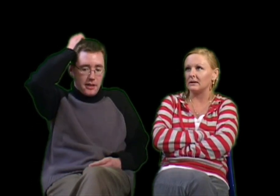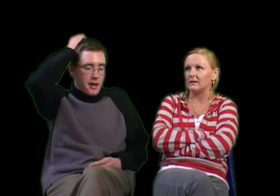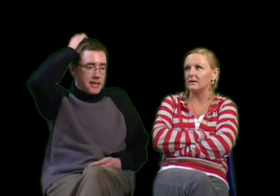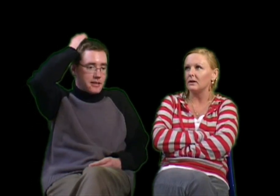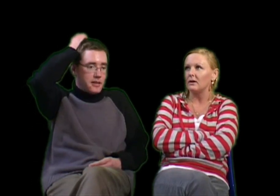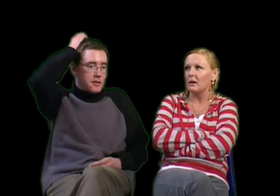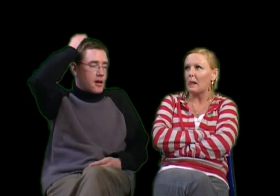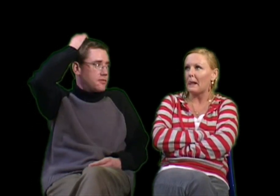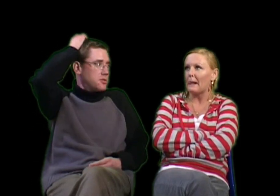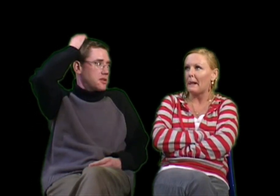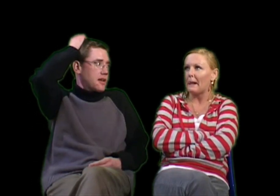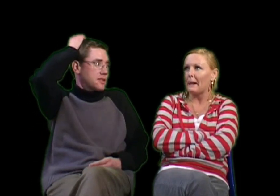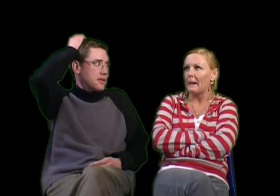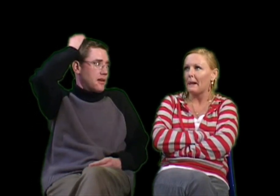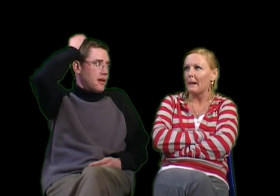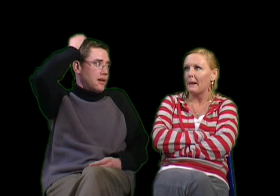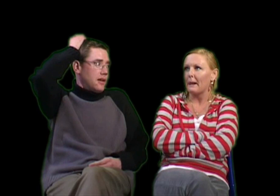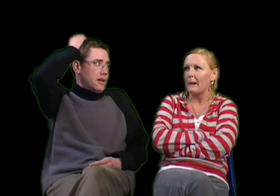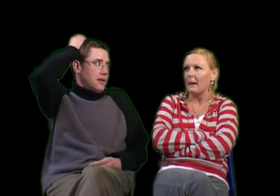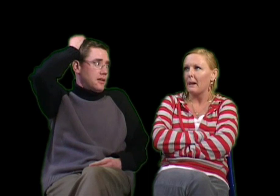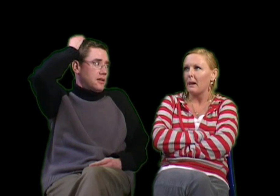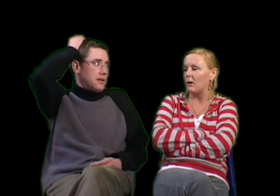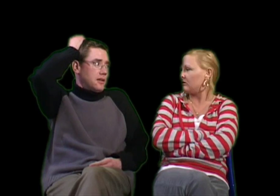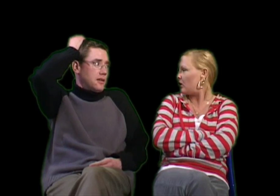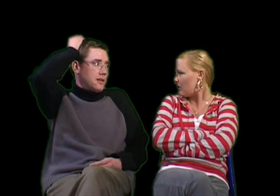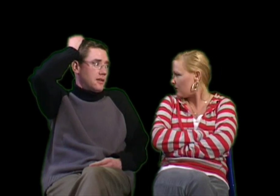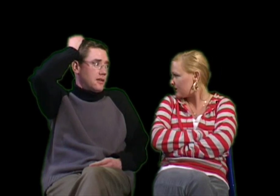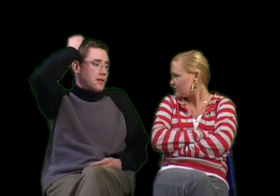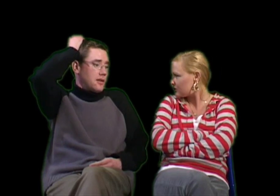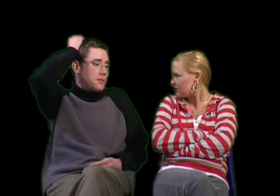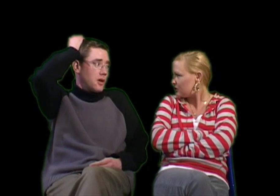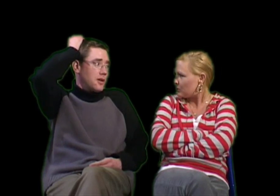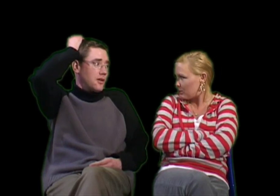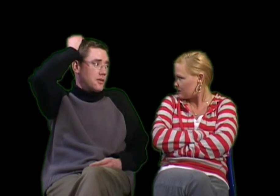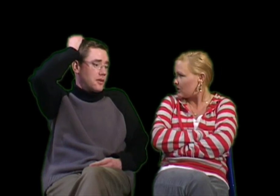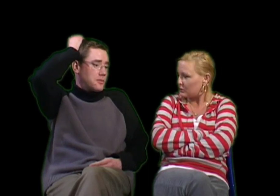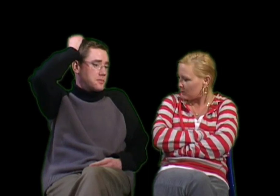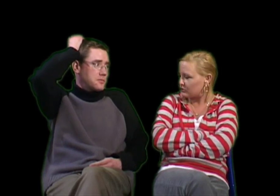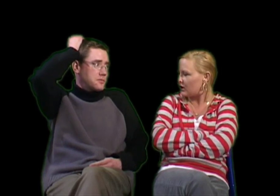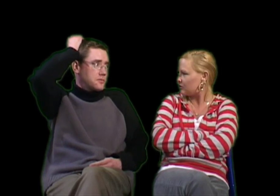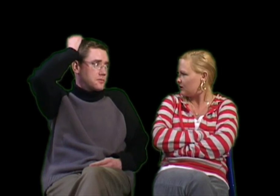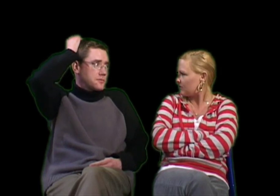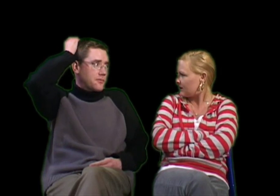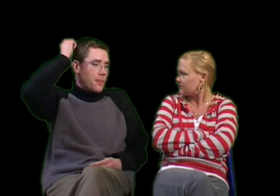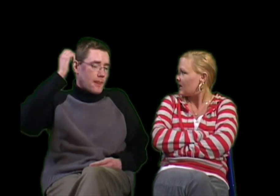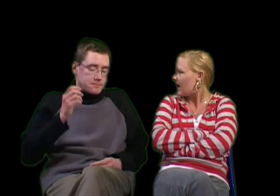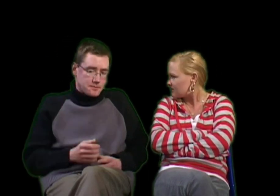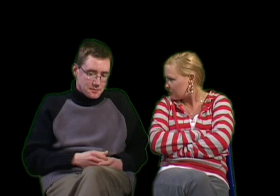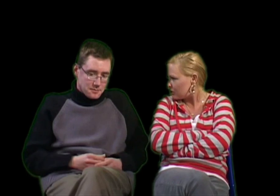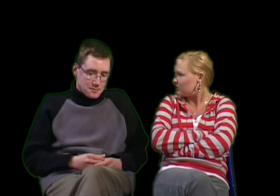I mean, you know, there are photographs. Well, you know what, Rich? What? You want to put it? You know, you want to start all that, right? I slept with your